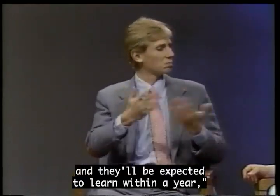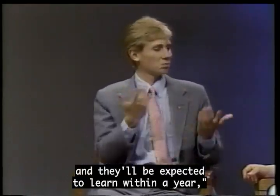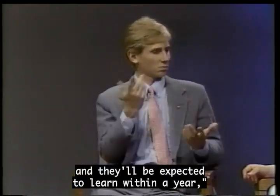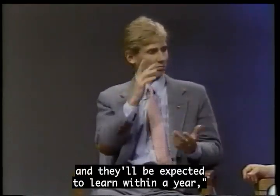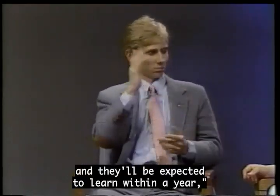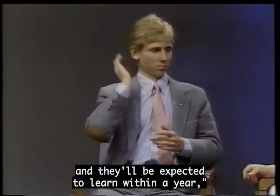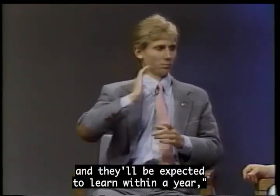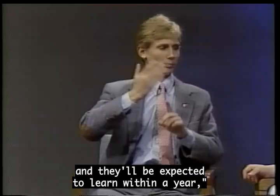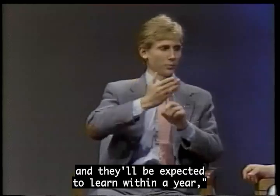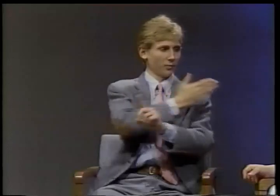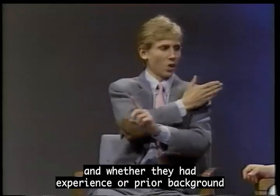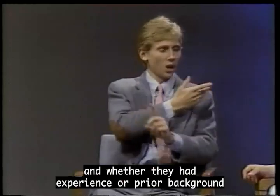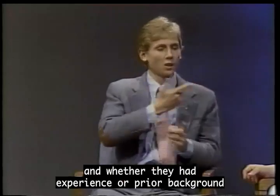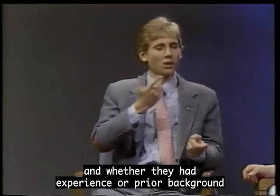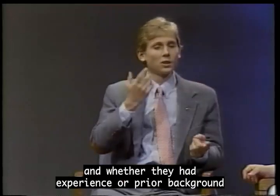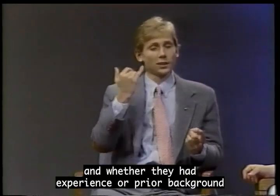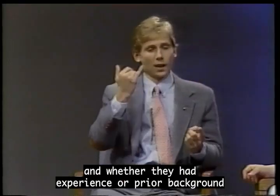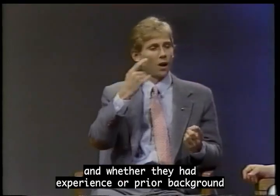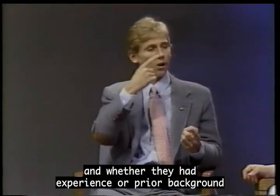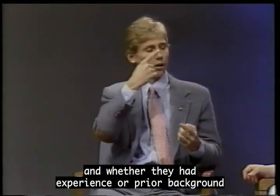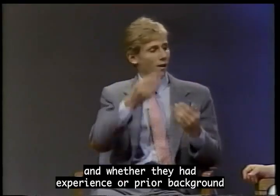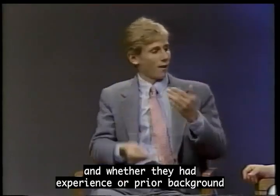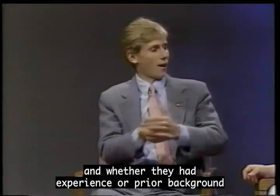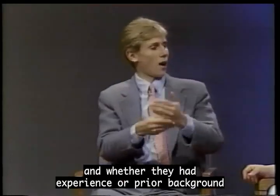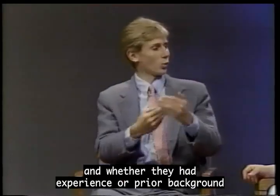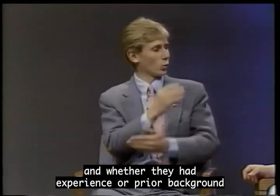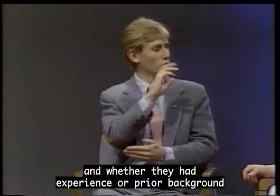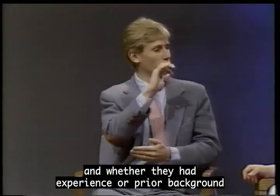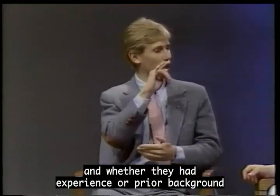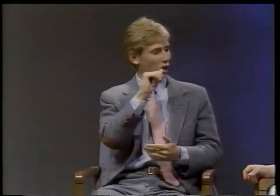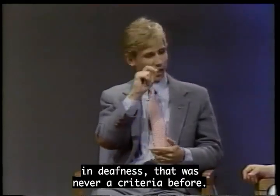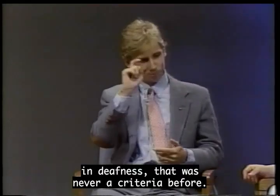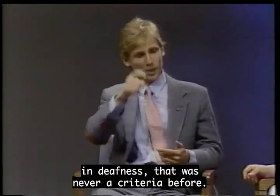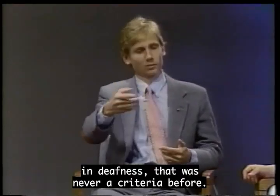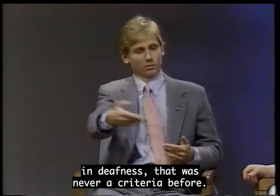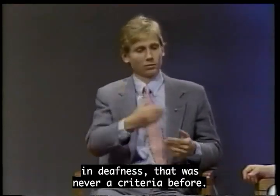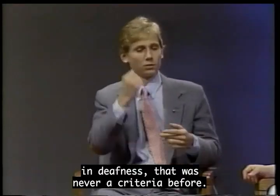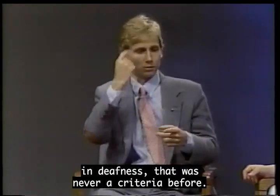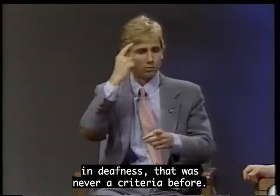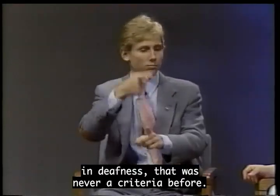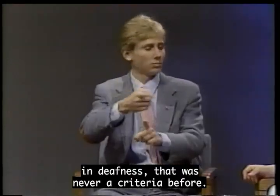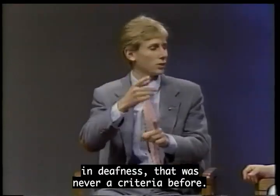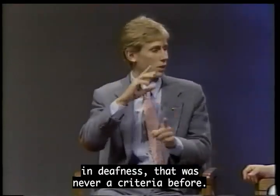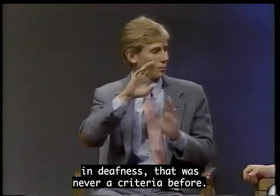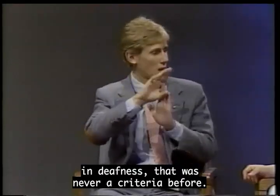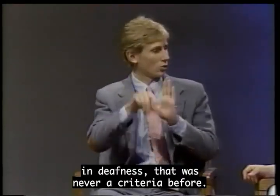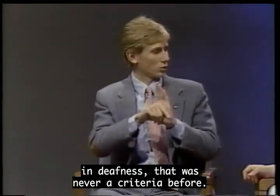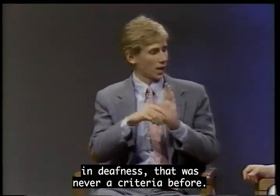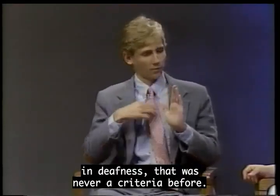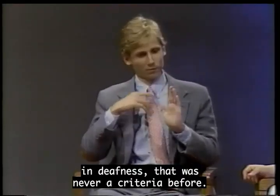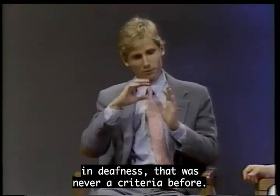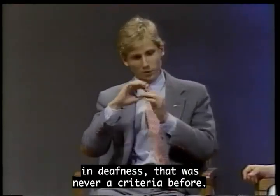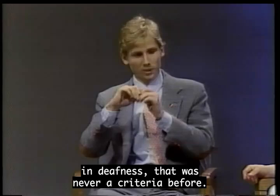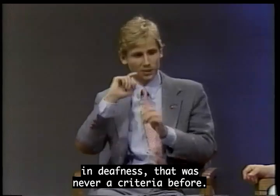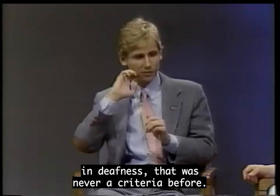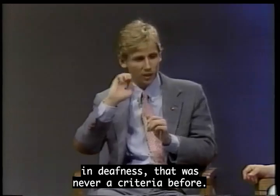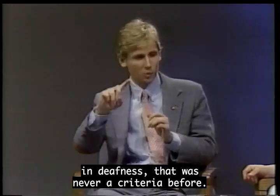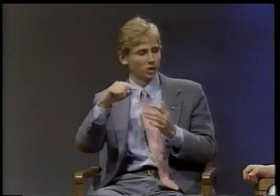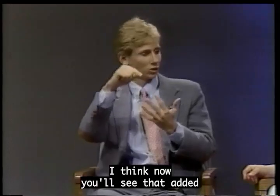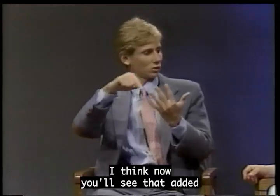year. And whether they had experience or prior background in deafness, that was never a criteria before. I think now you'll see